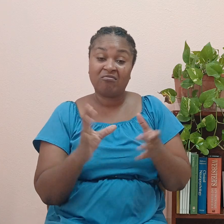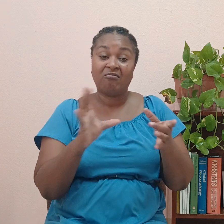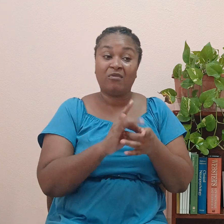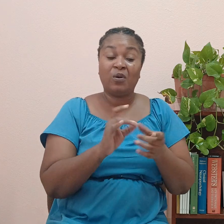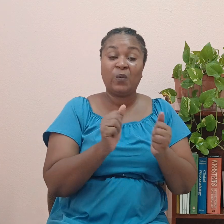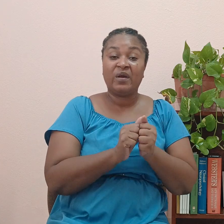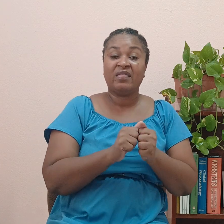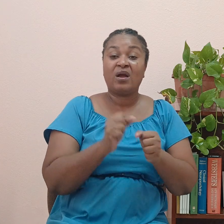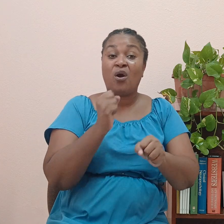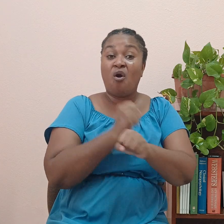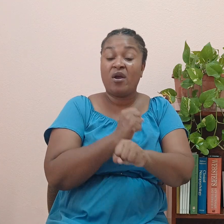chapter 6,